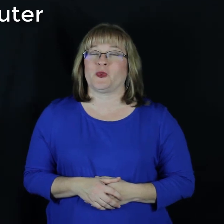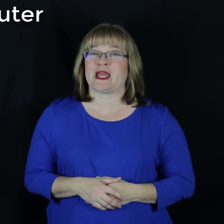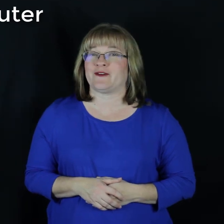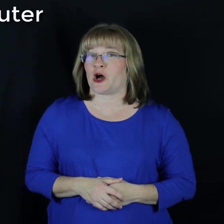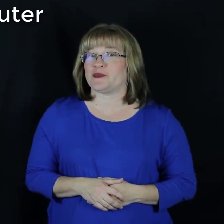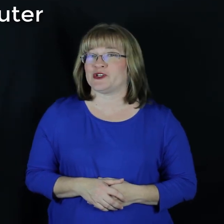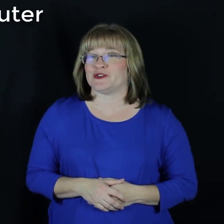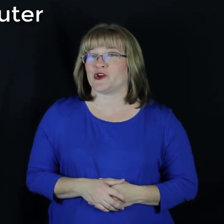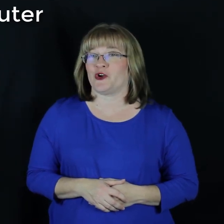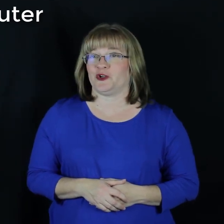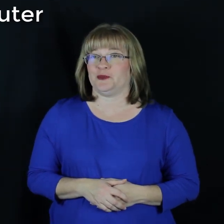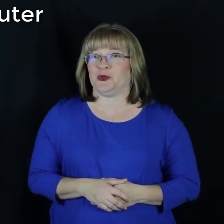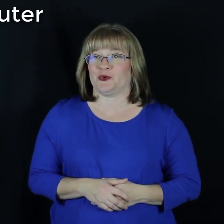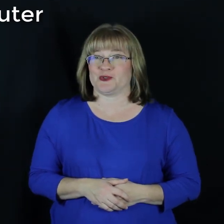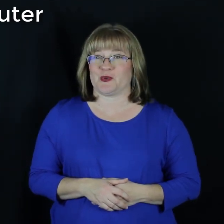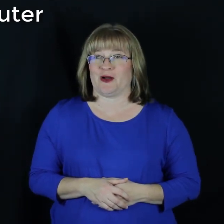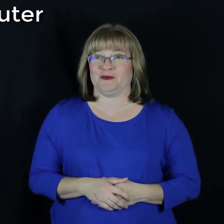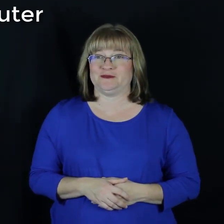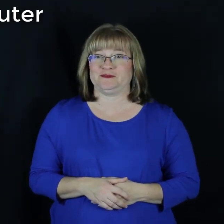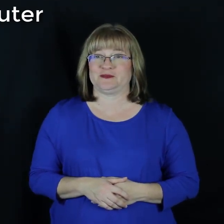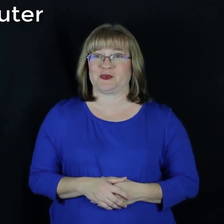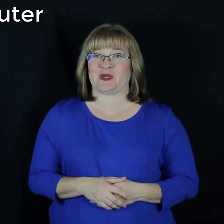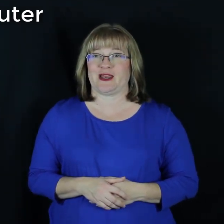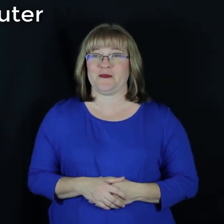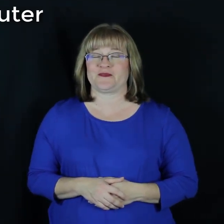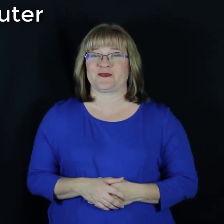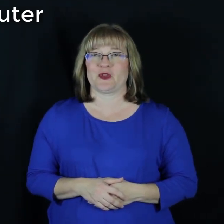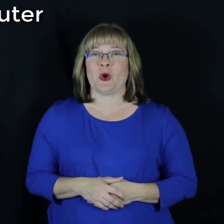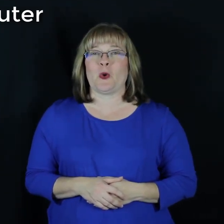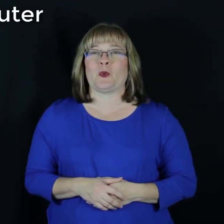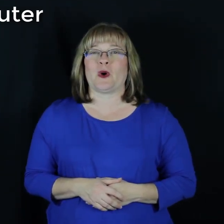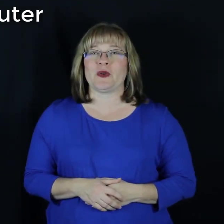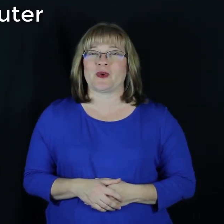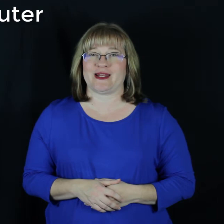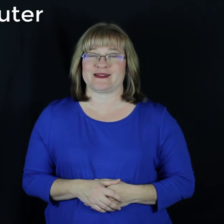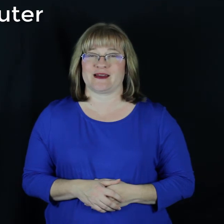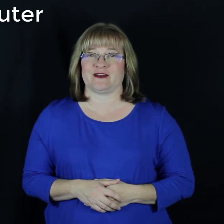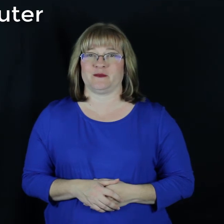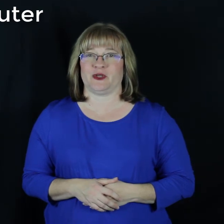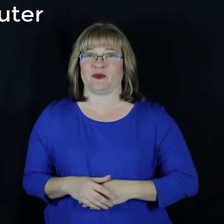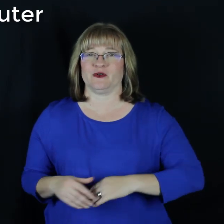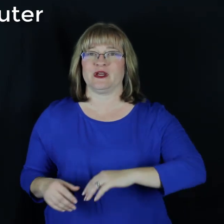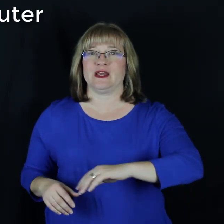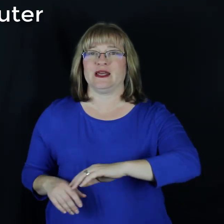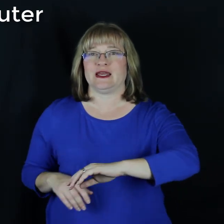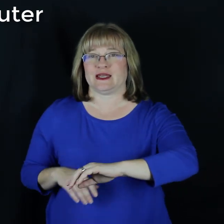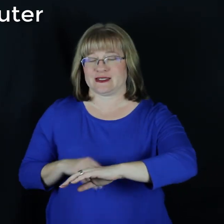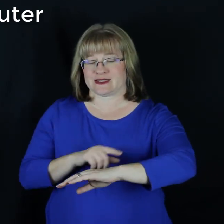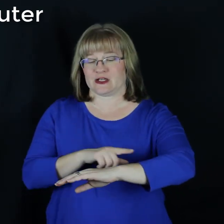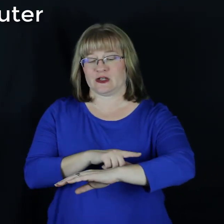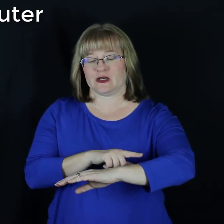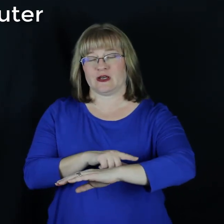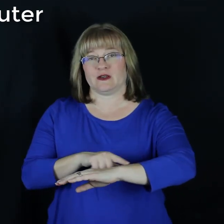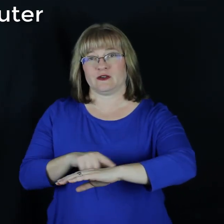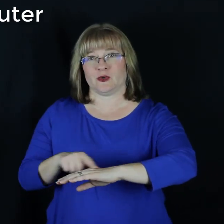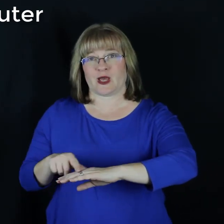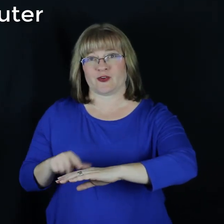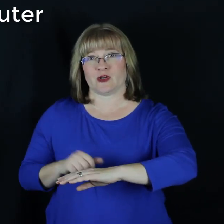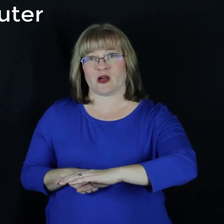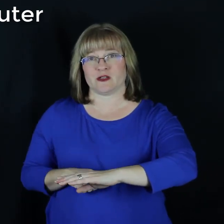have options on computer as well. Okay? One way to sign computer is you have your